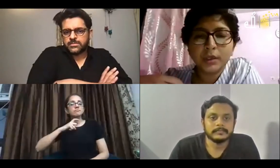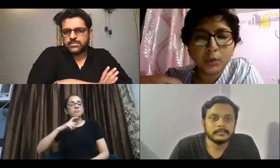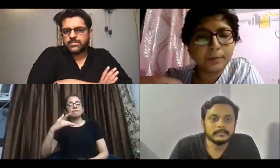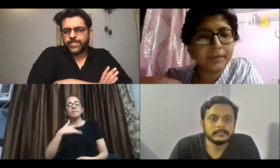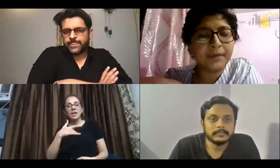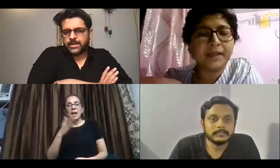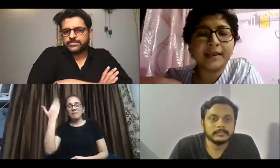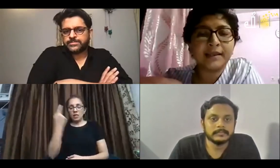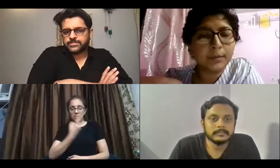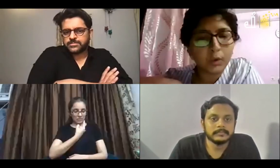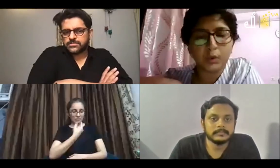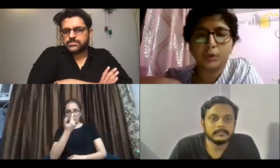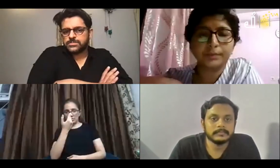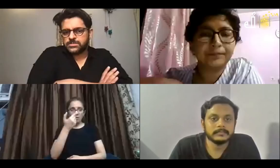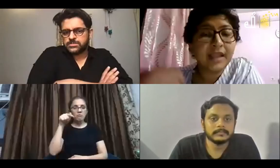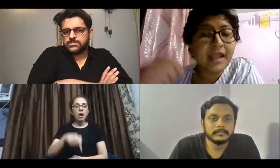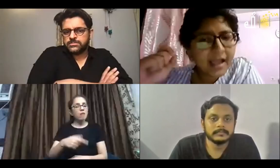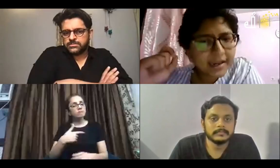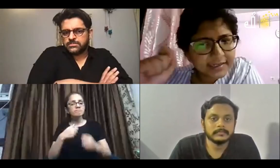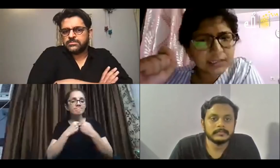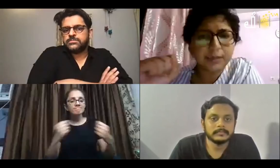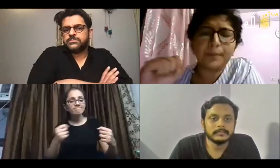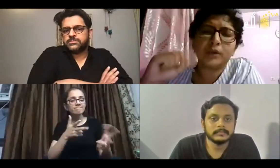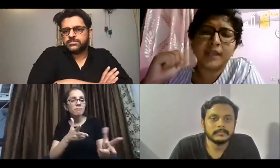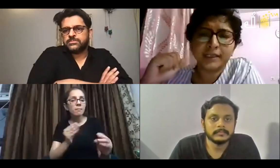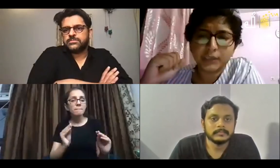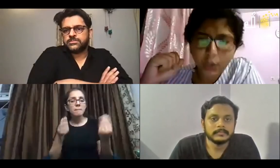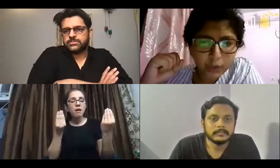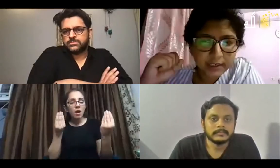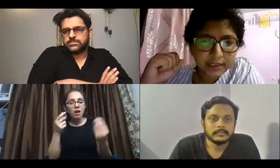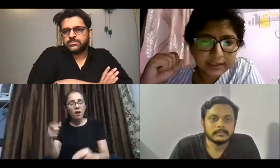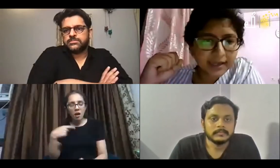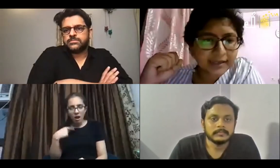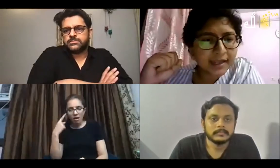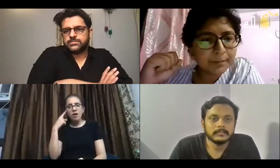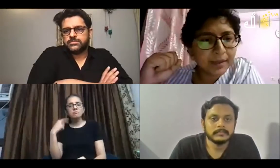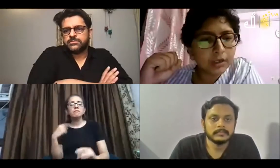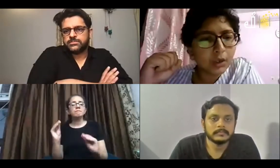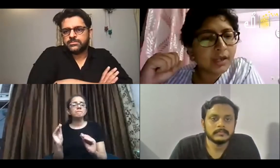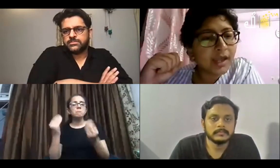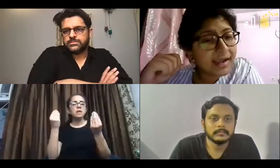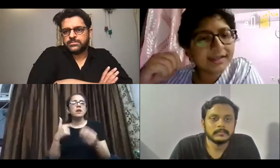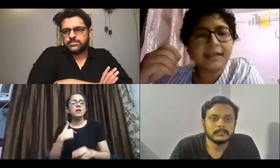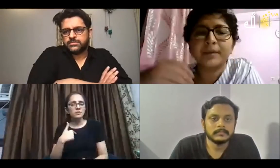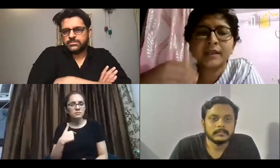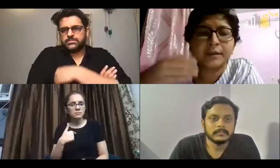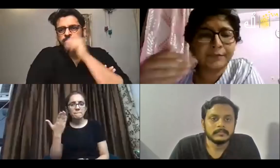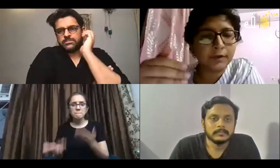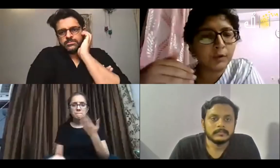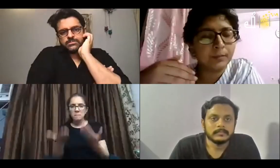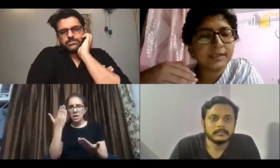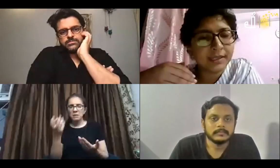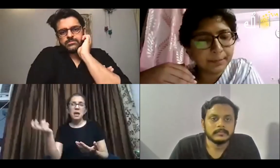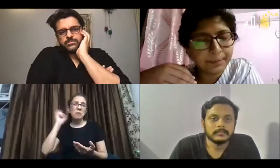to new people anymore. At this point, I thought that I may not highly